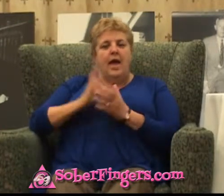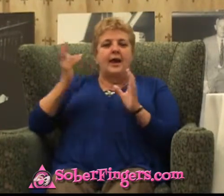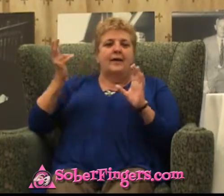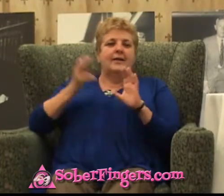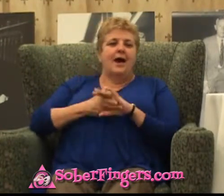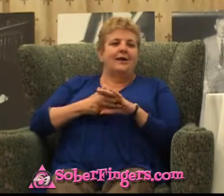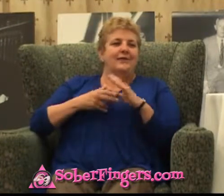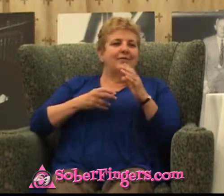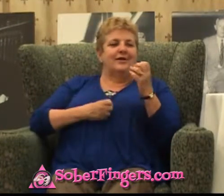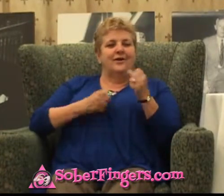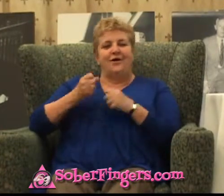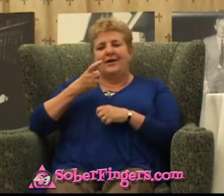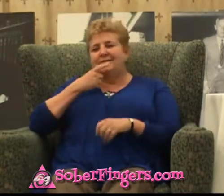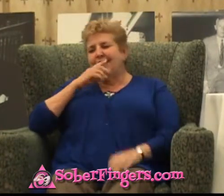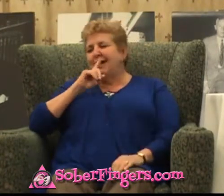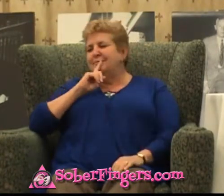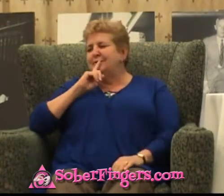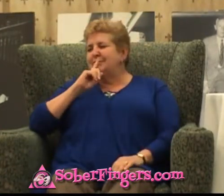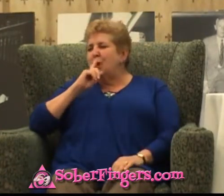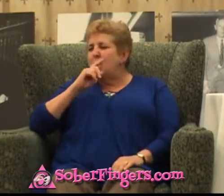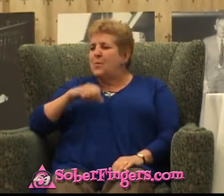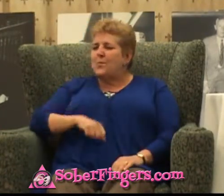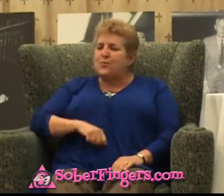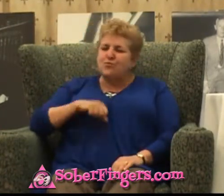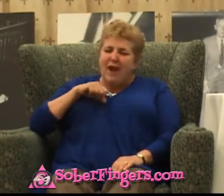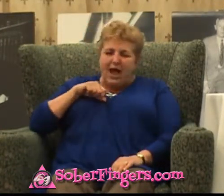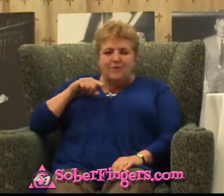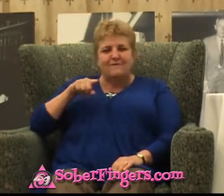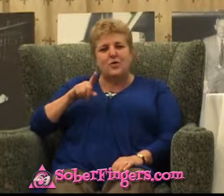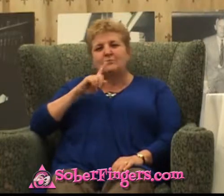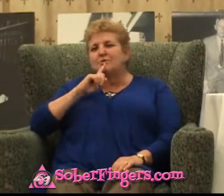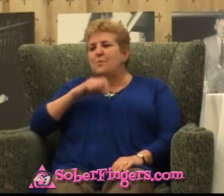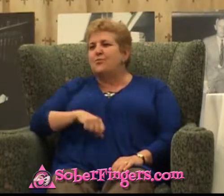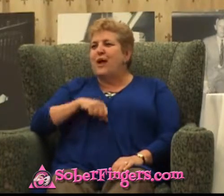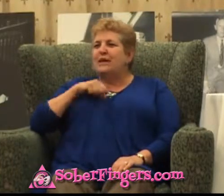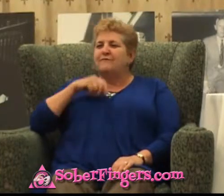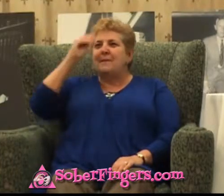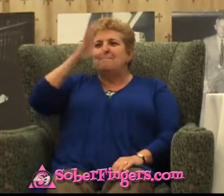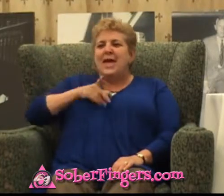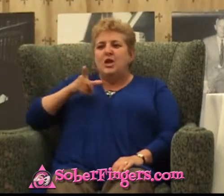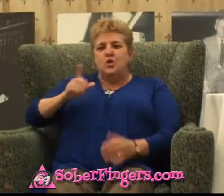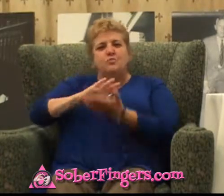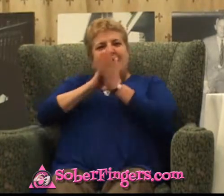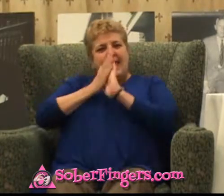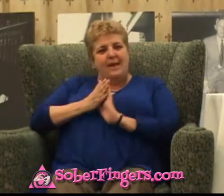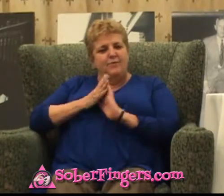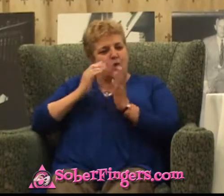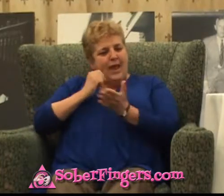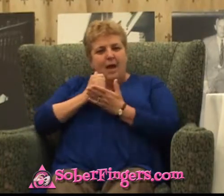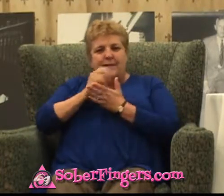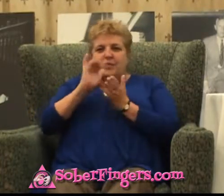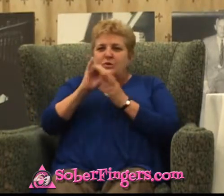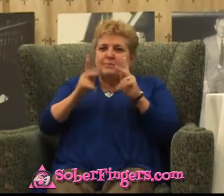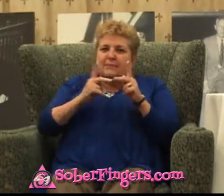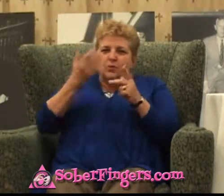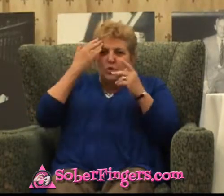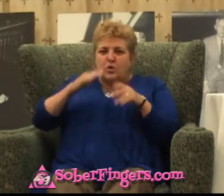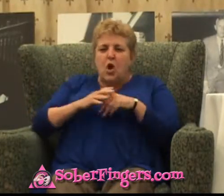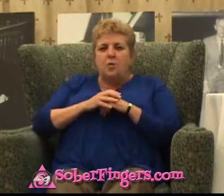proud of you. I am so proud of the man that you've become. I'm so proud that you're helping all those people you don't even know. And without